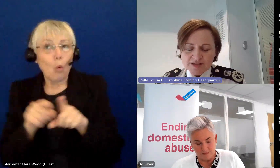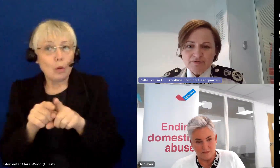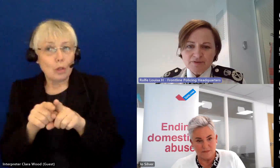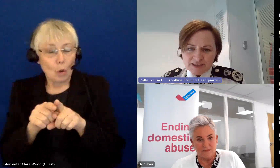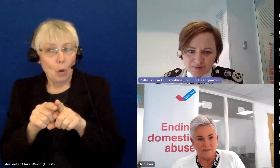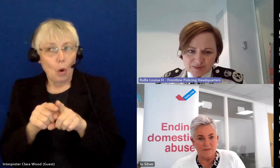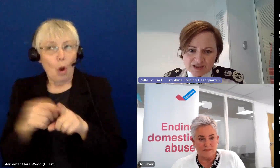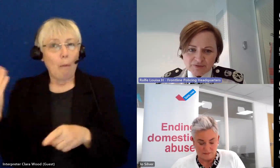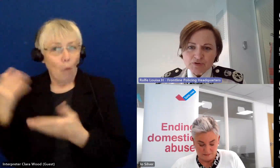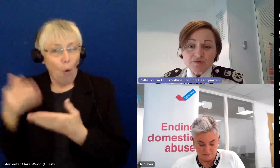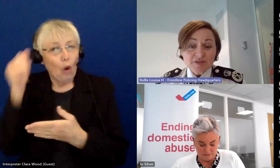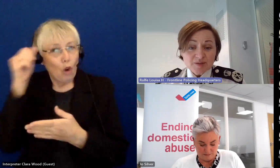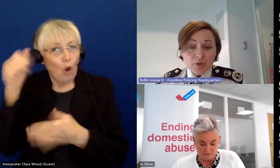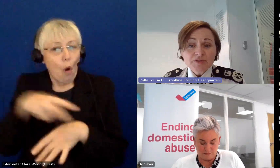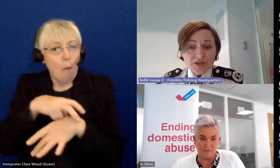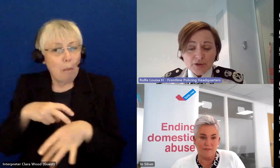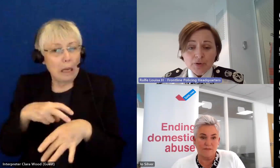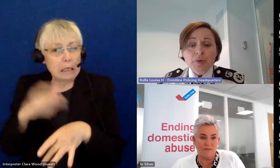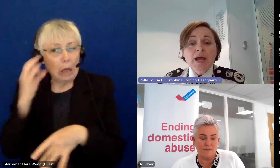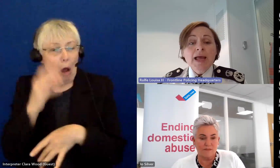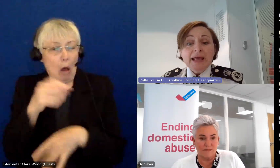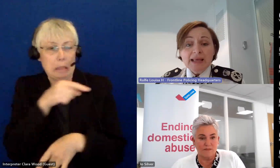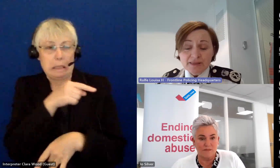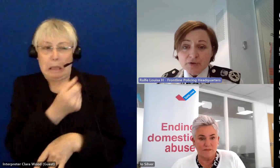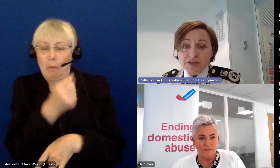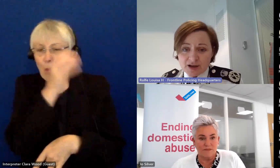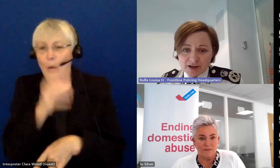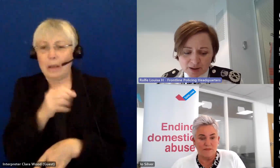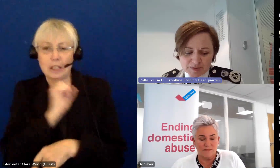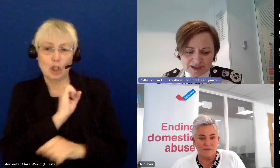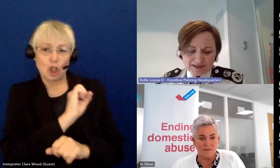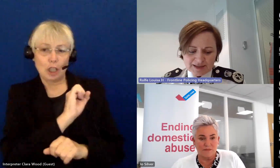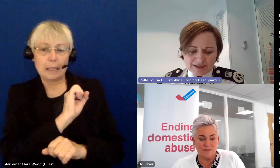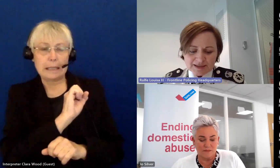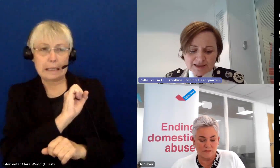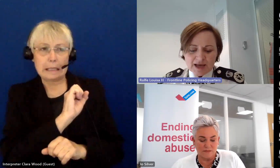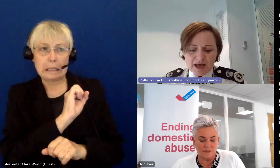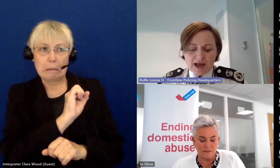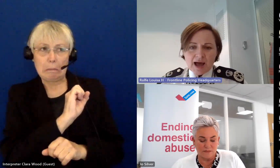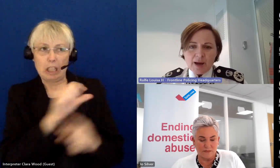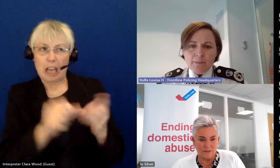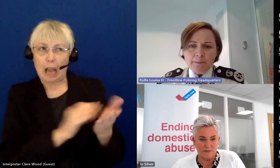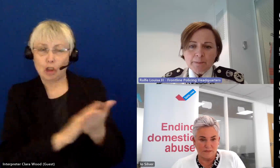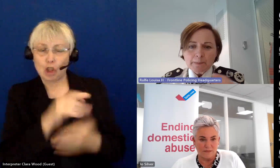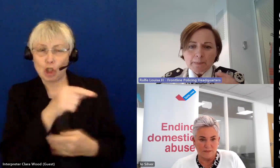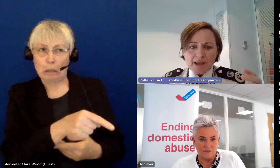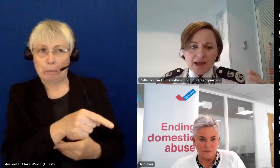to ask and victims difficult to respond to in those circumstances.